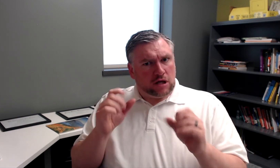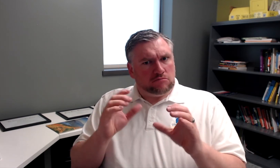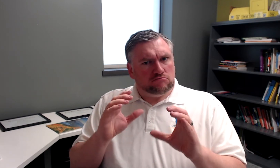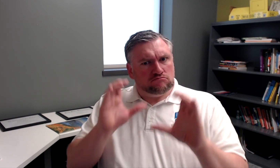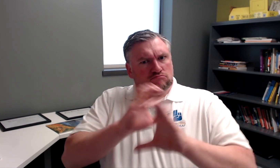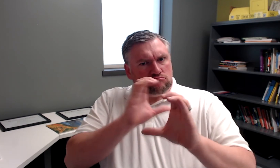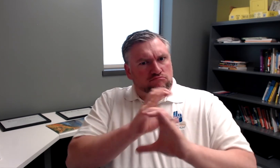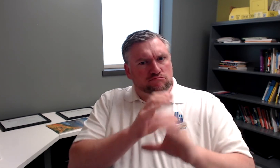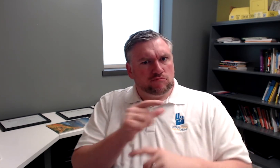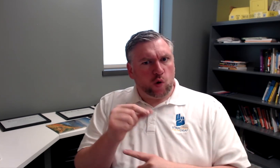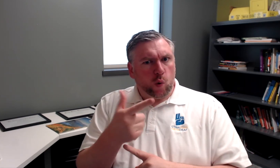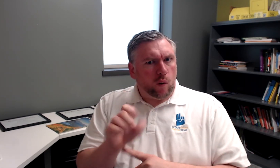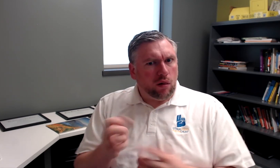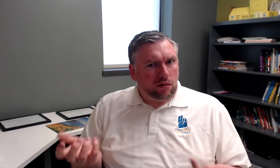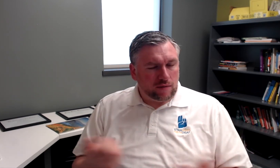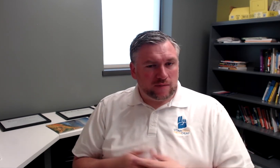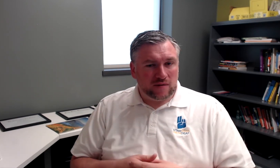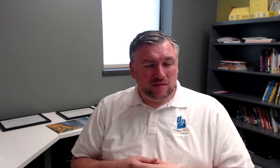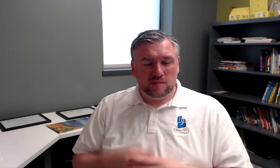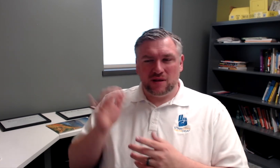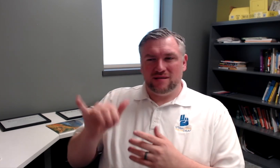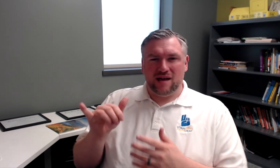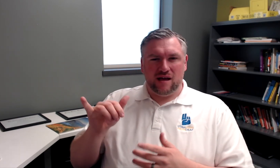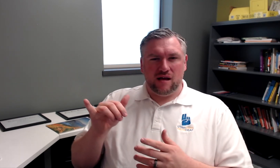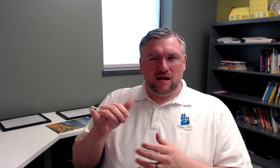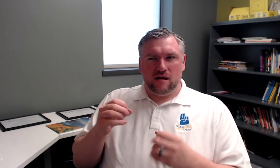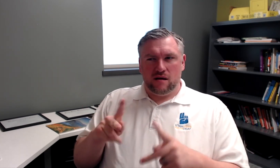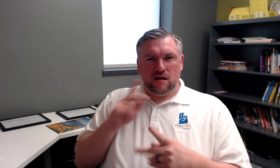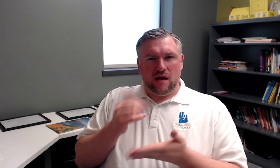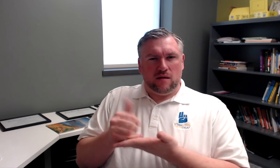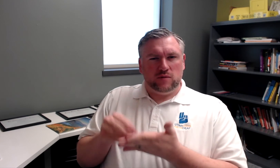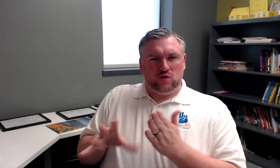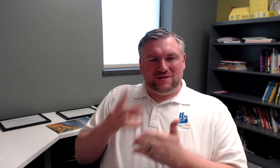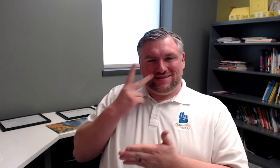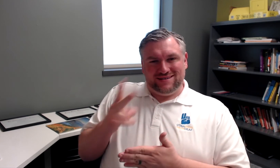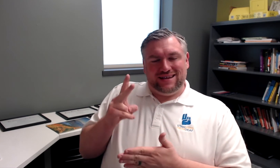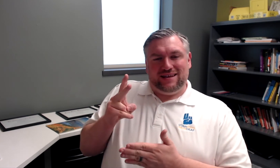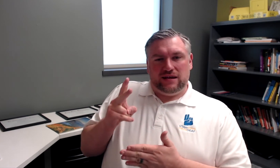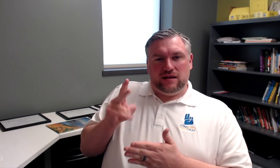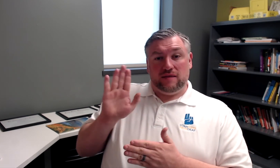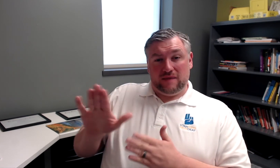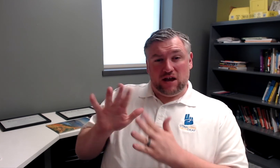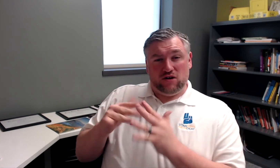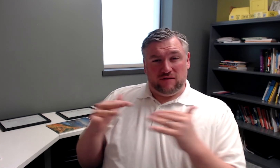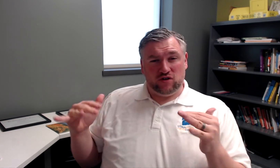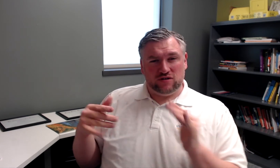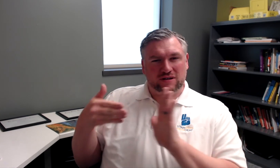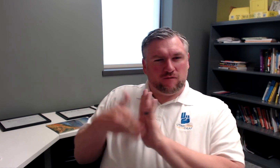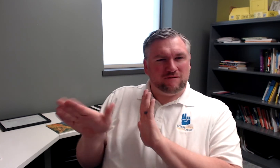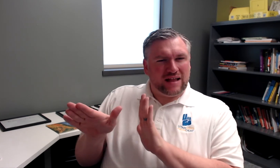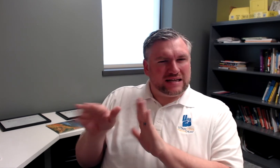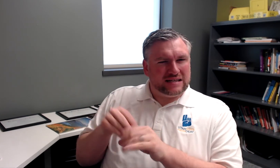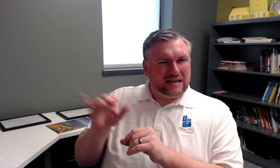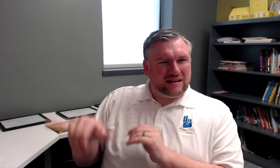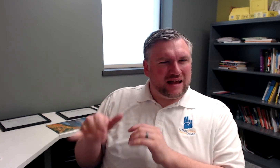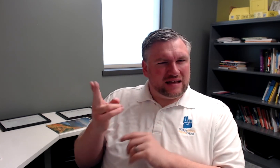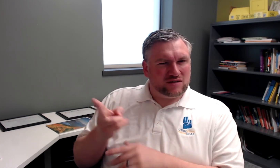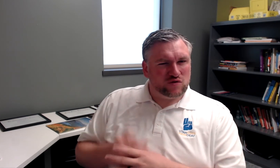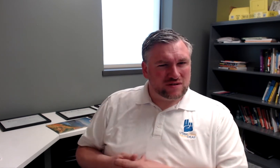You don't have to know all the answers. You can Google them with the class, but help students see their diversity